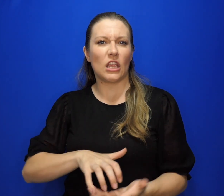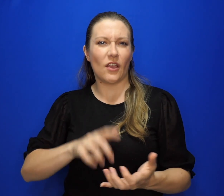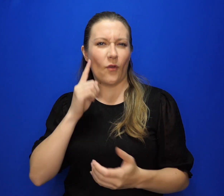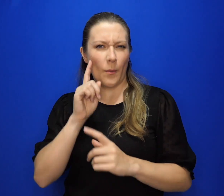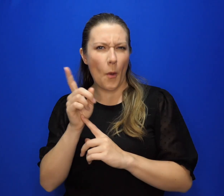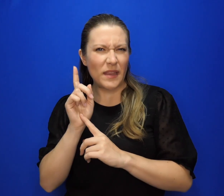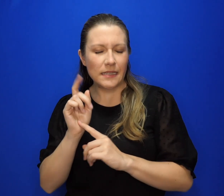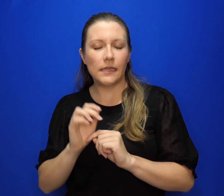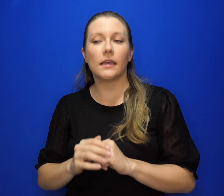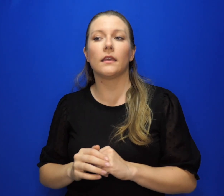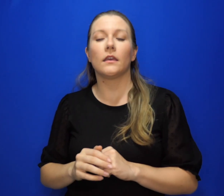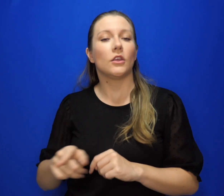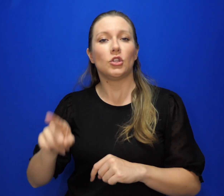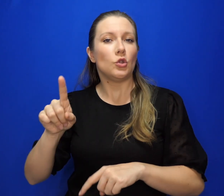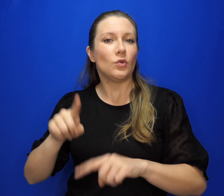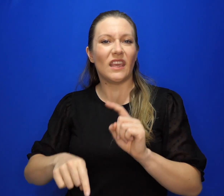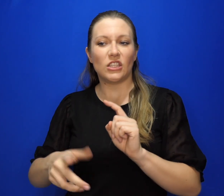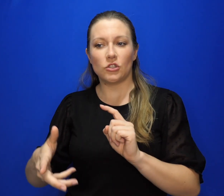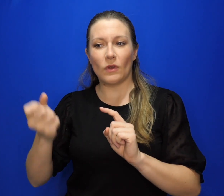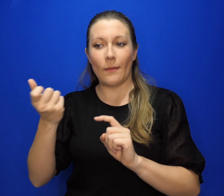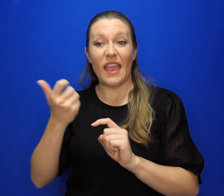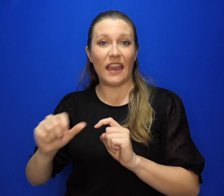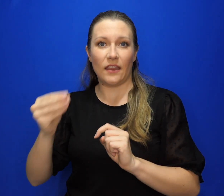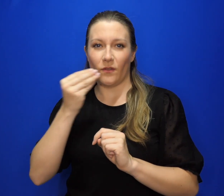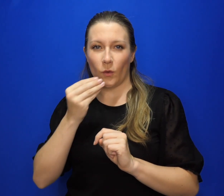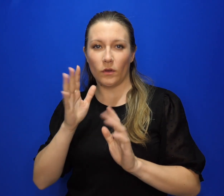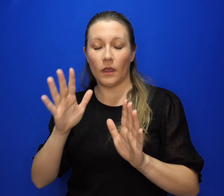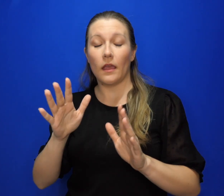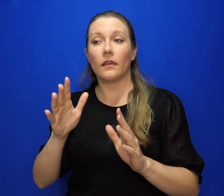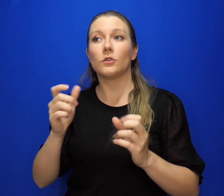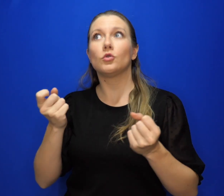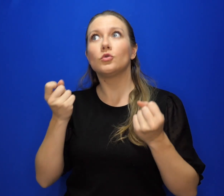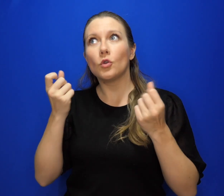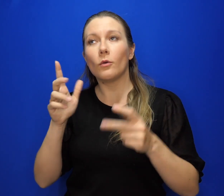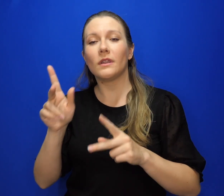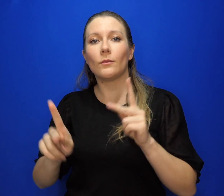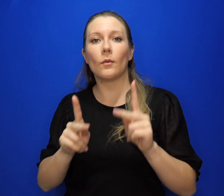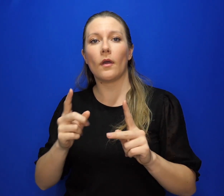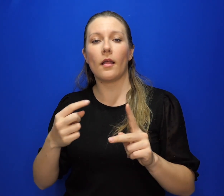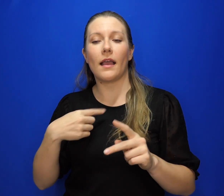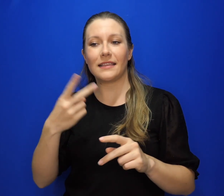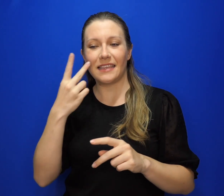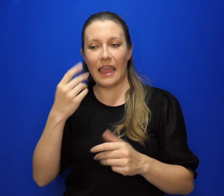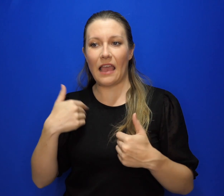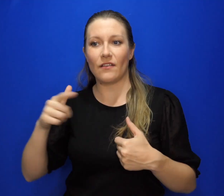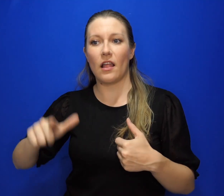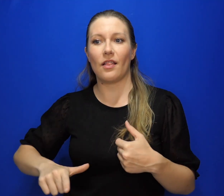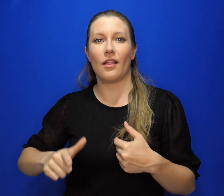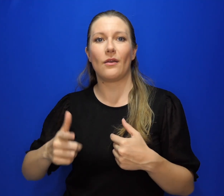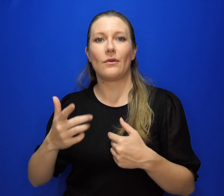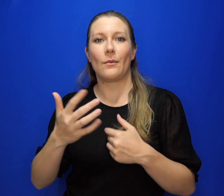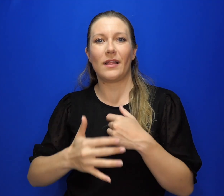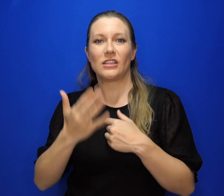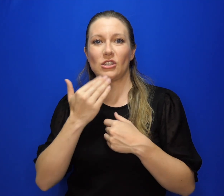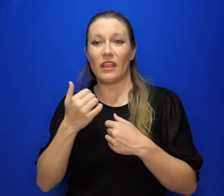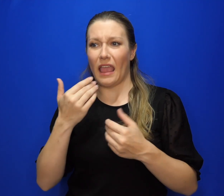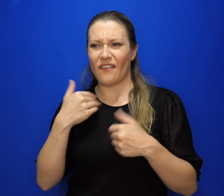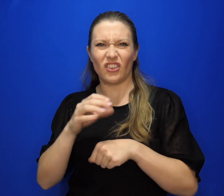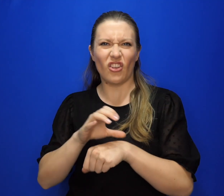you can't just grab anything. The amount of people I see are like, I have a low blood sugar, and they're like, they have chocolate. I'm like, that is not the